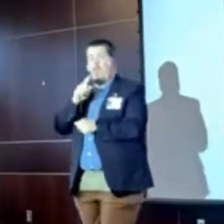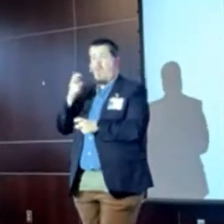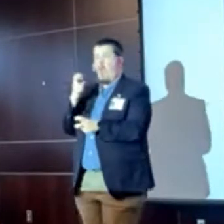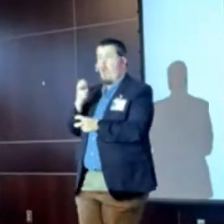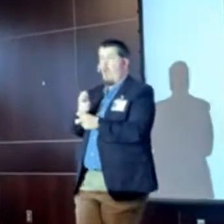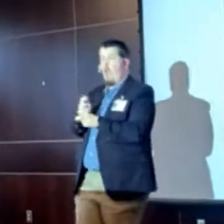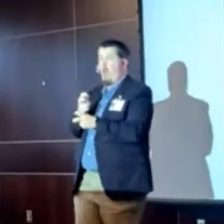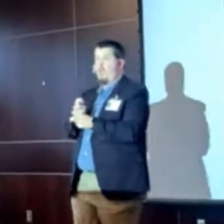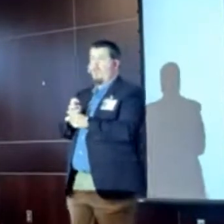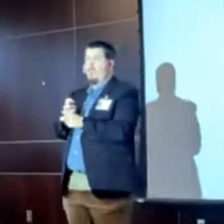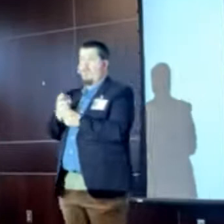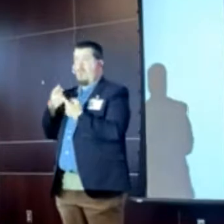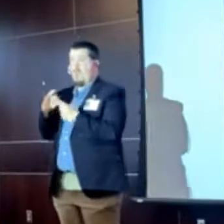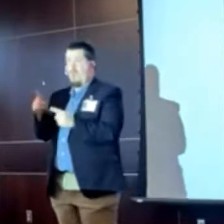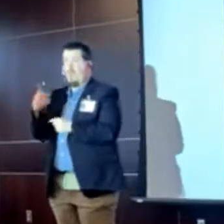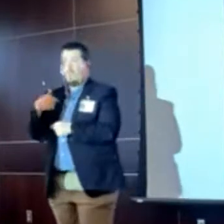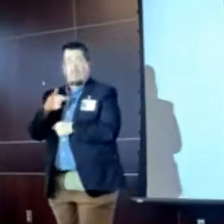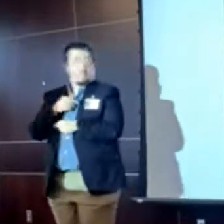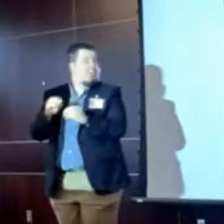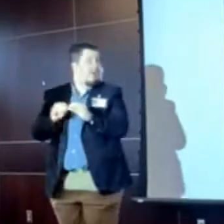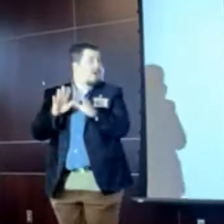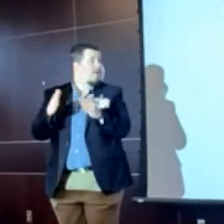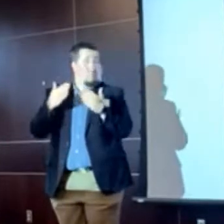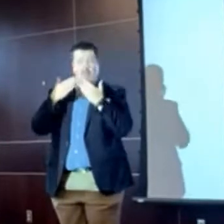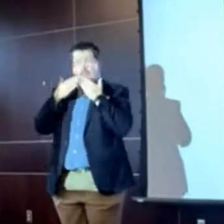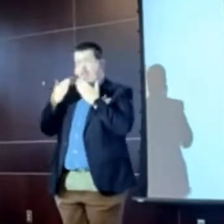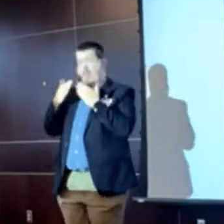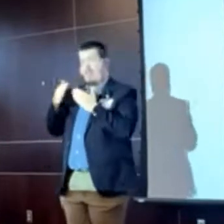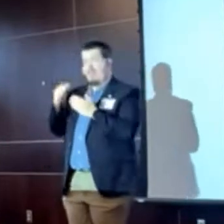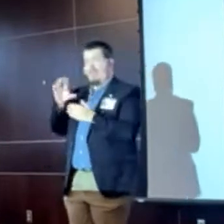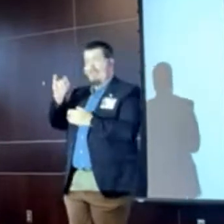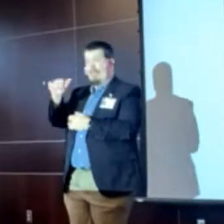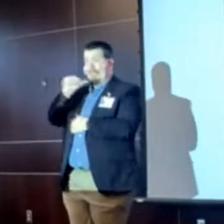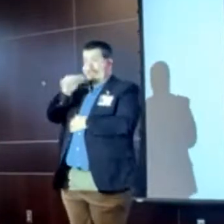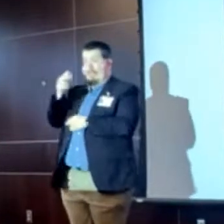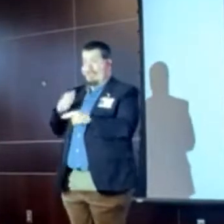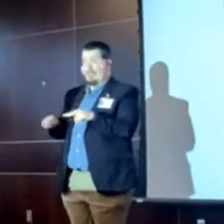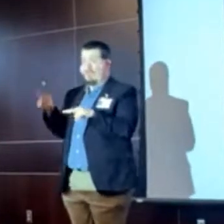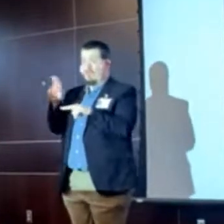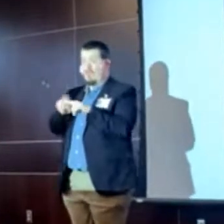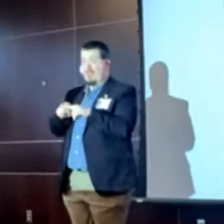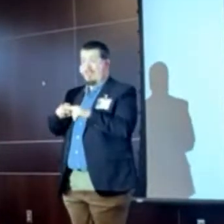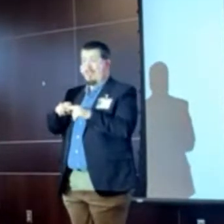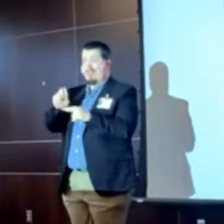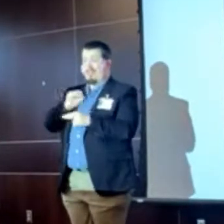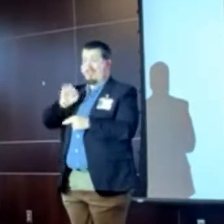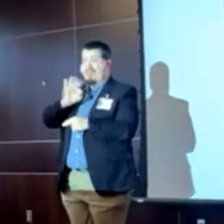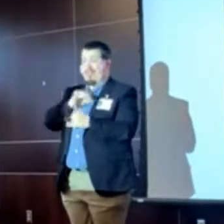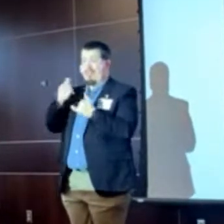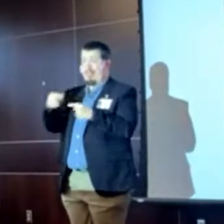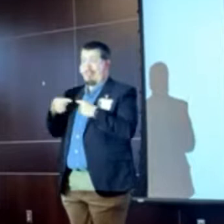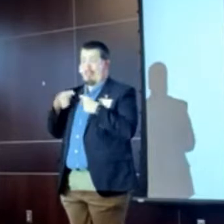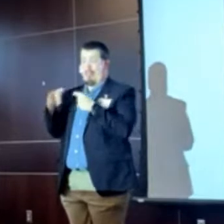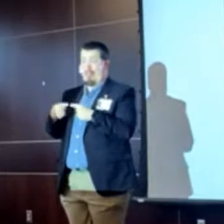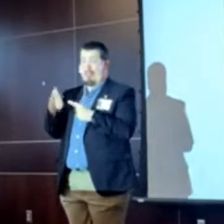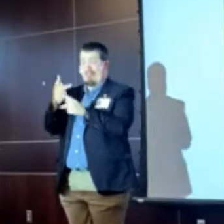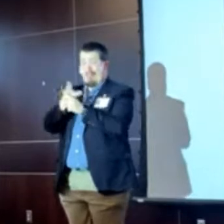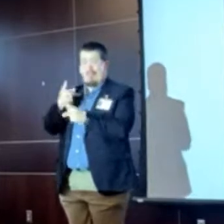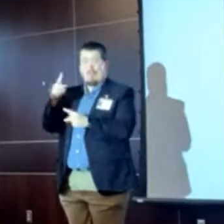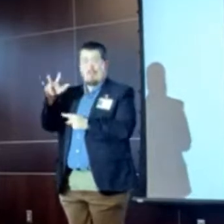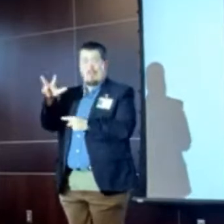hard. While we are obviously thankful our cases have not increased, our staff is still strained trying to care for the